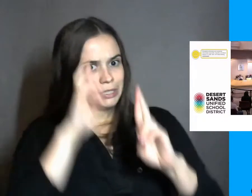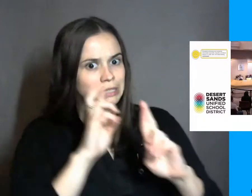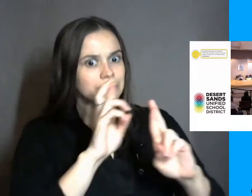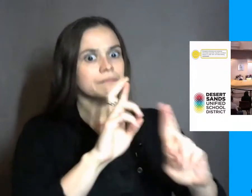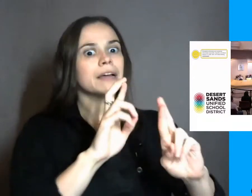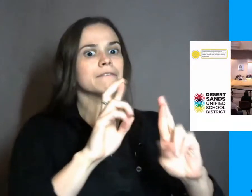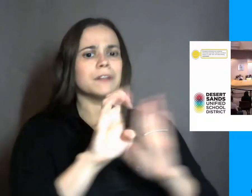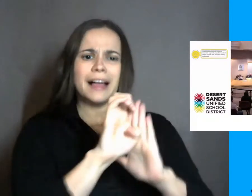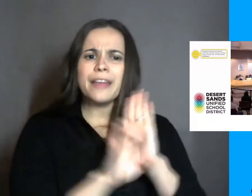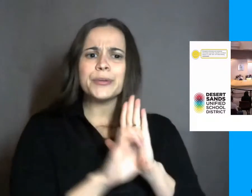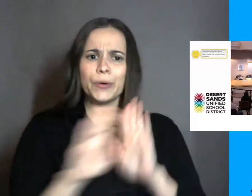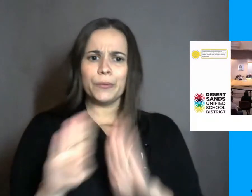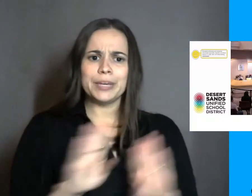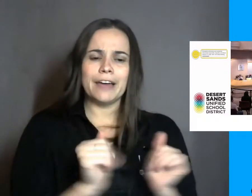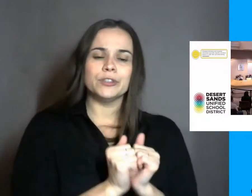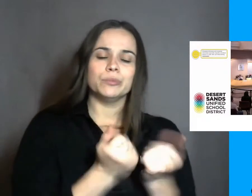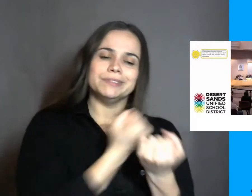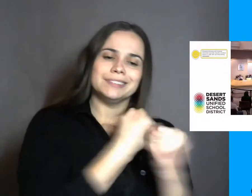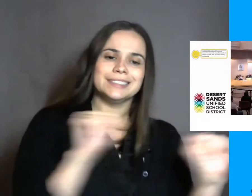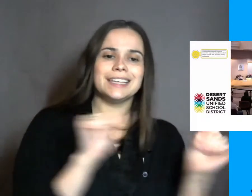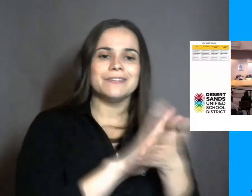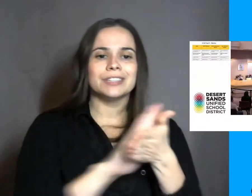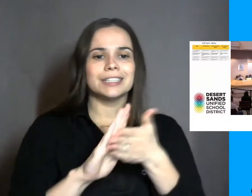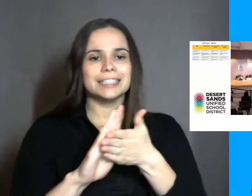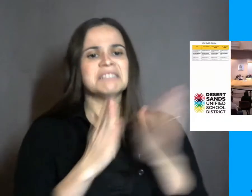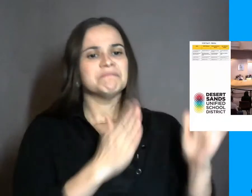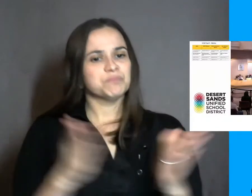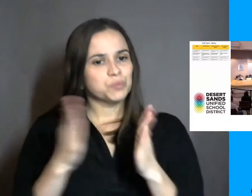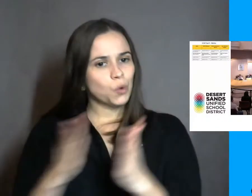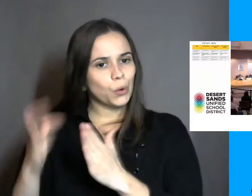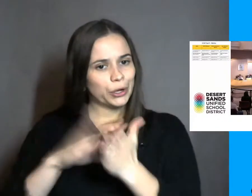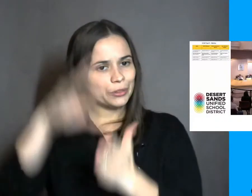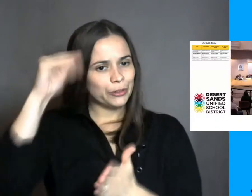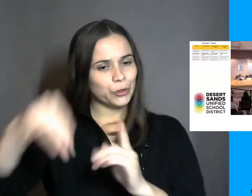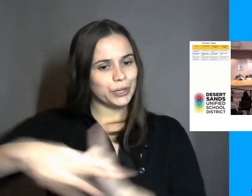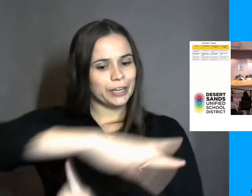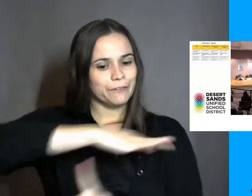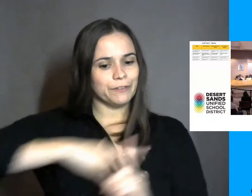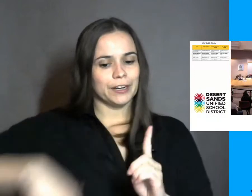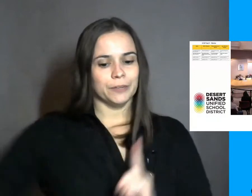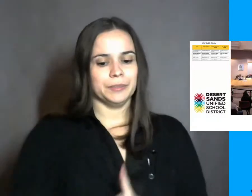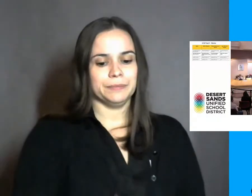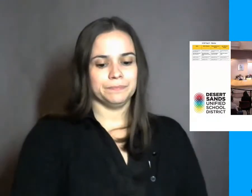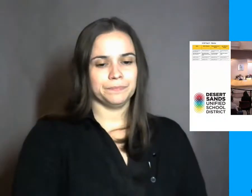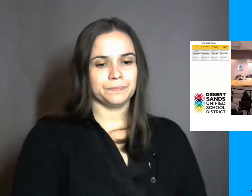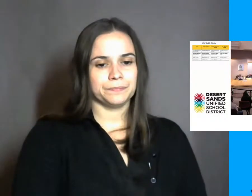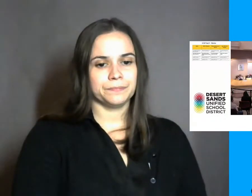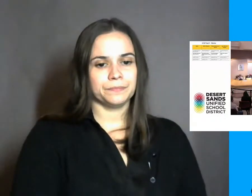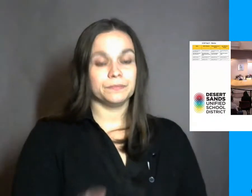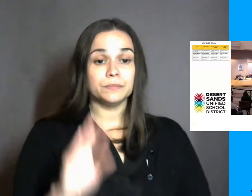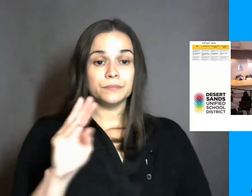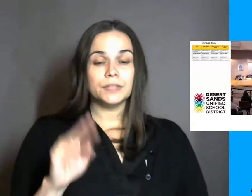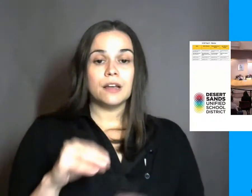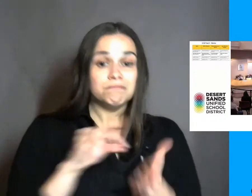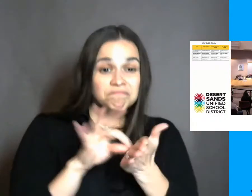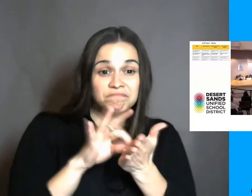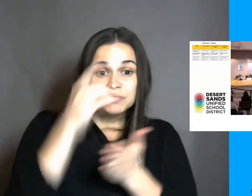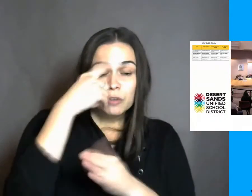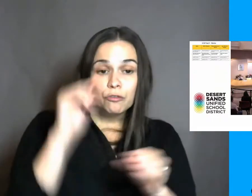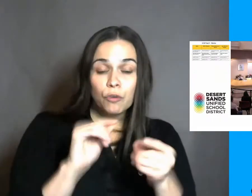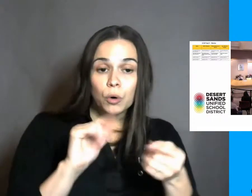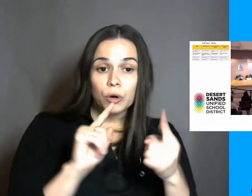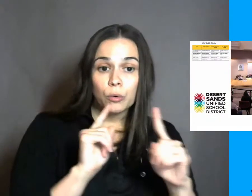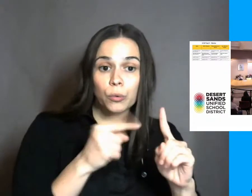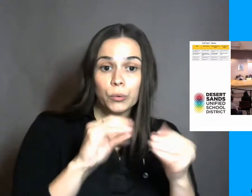safe, clean, and orderly learning environment. The metrics for Goal 3 begin on page 22 of